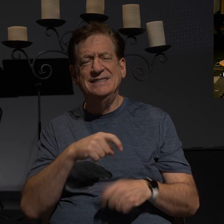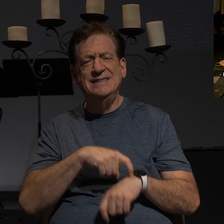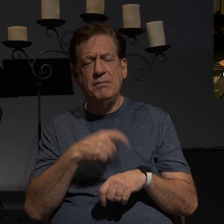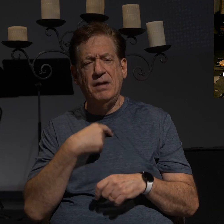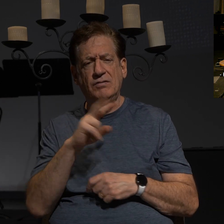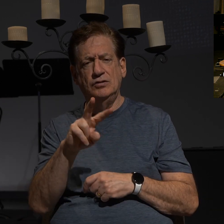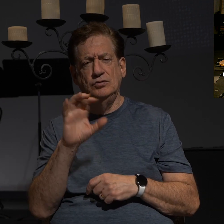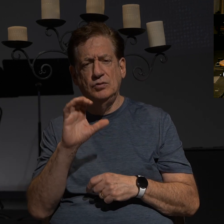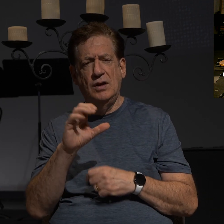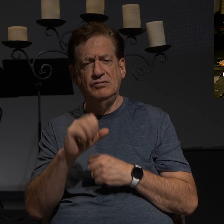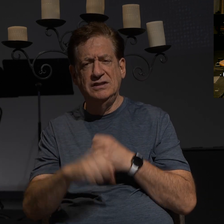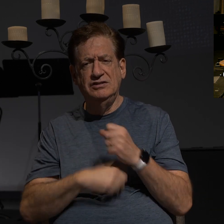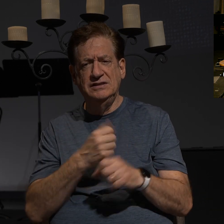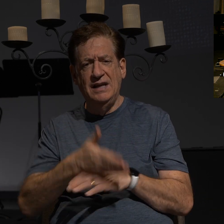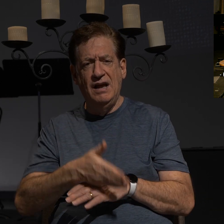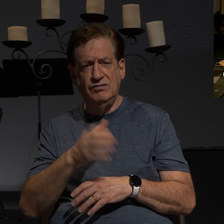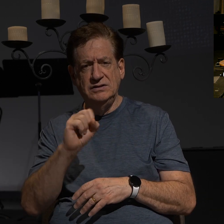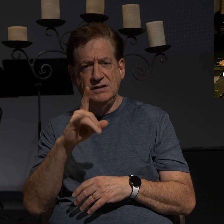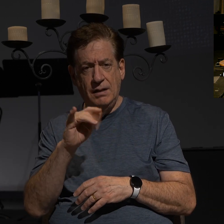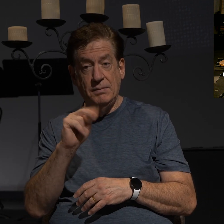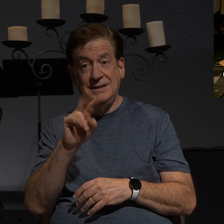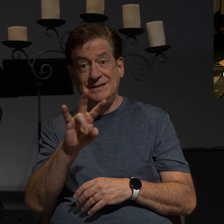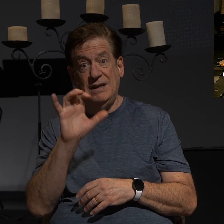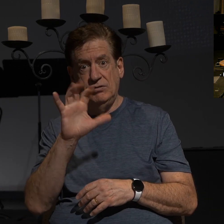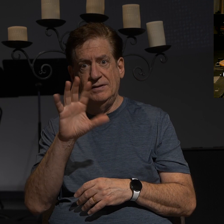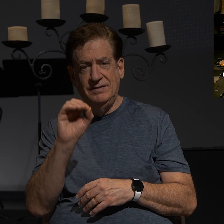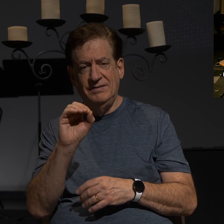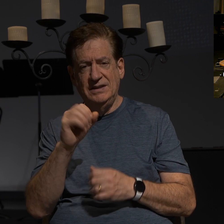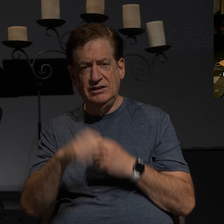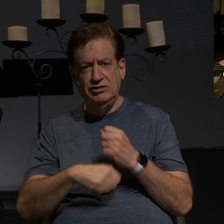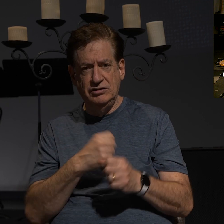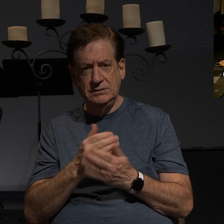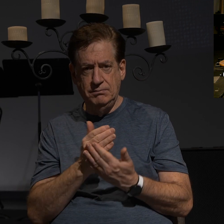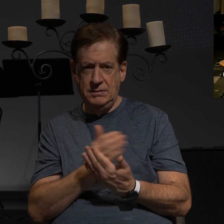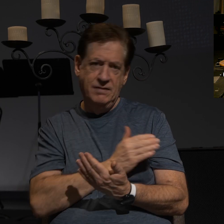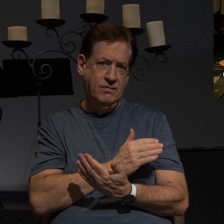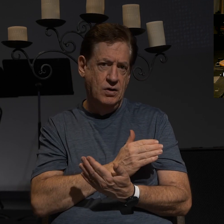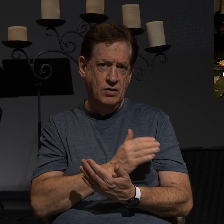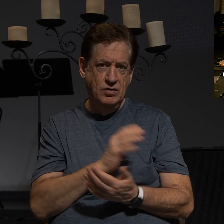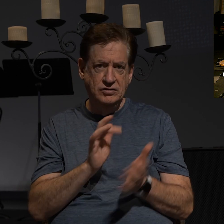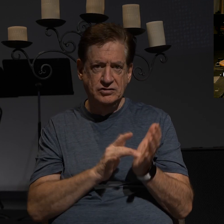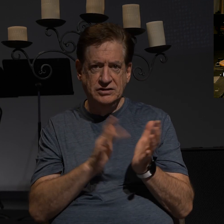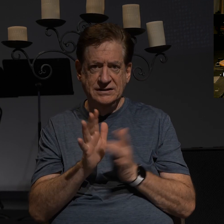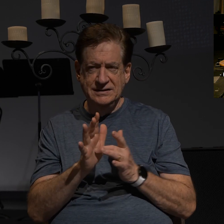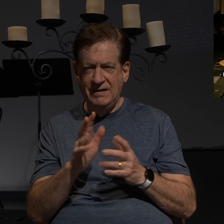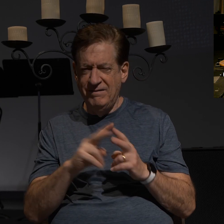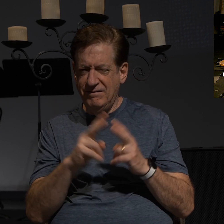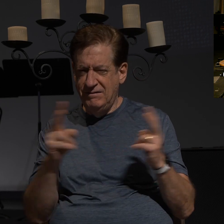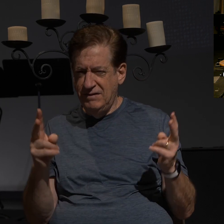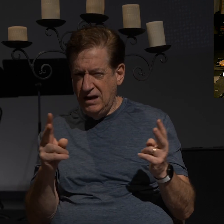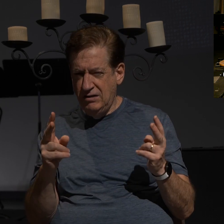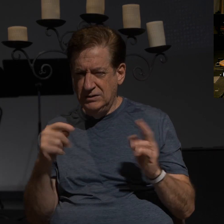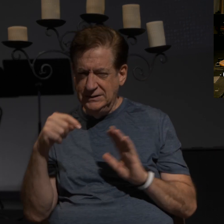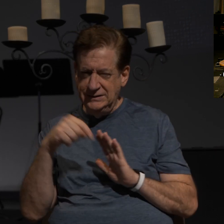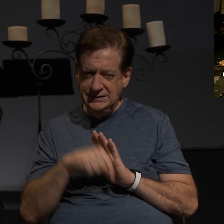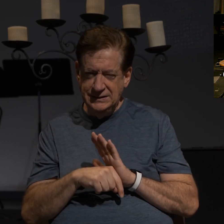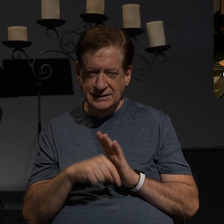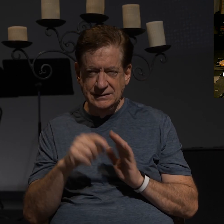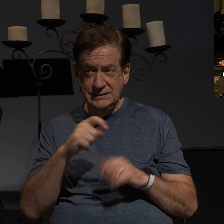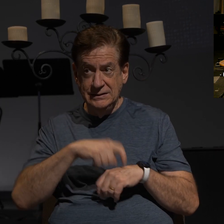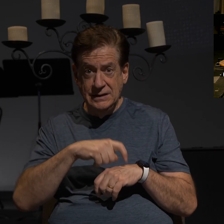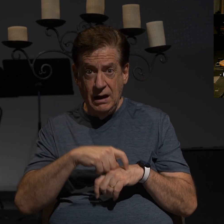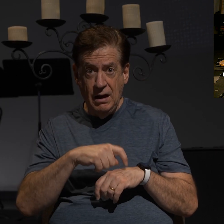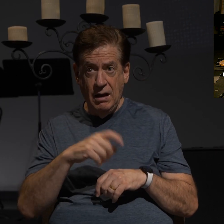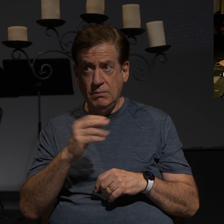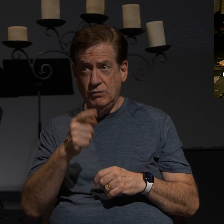200 years after Solomon and 750 years before Jesus, a very, very intense time for someone who chooses to